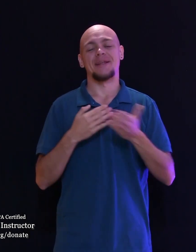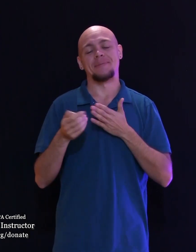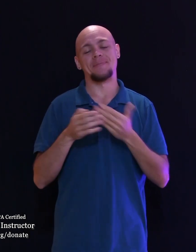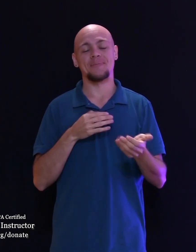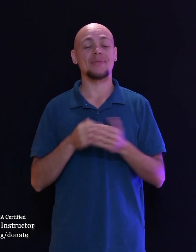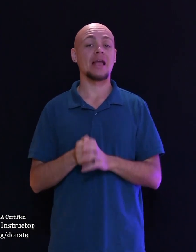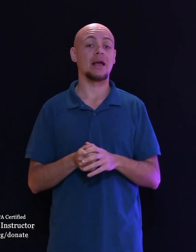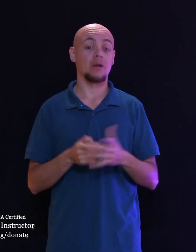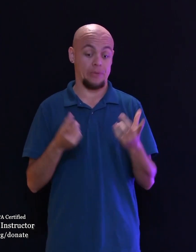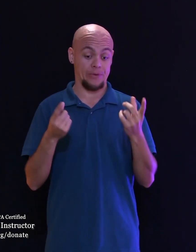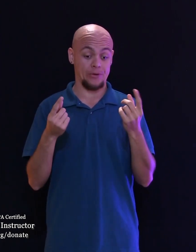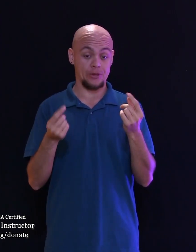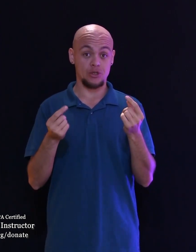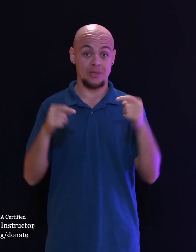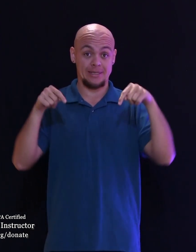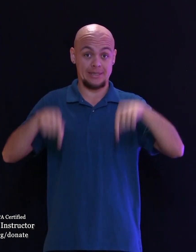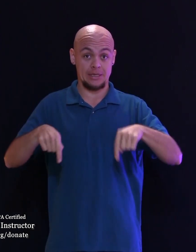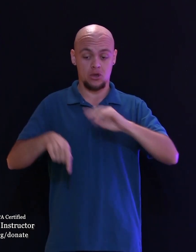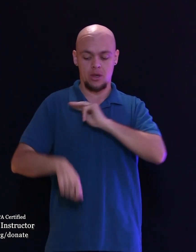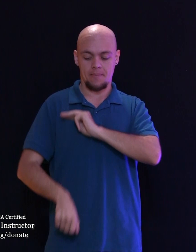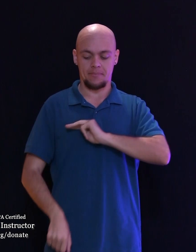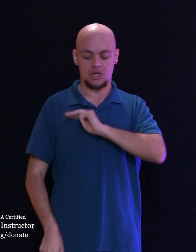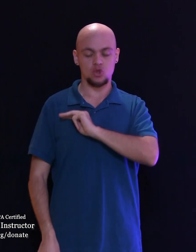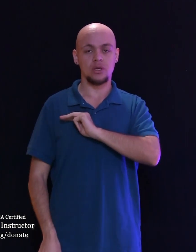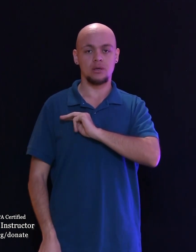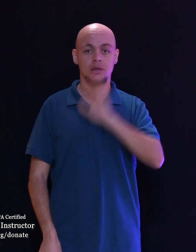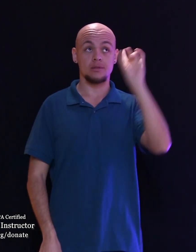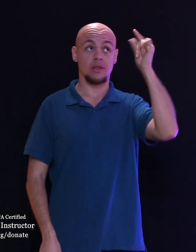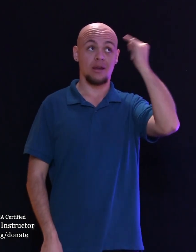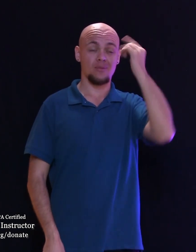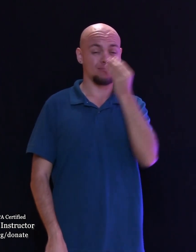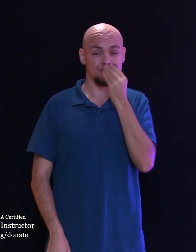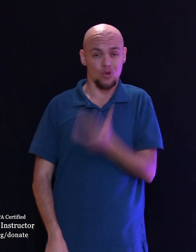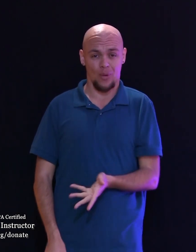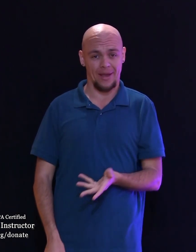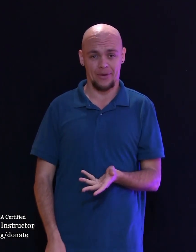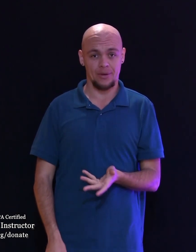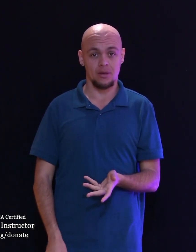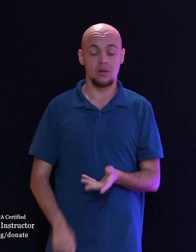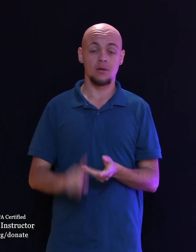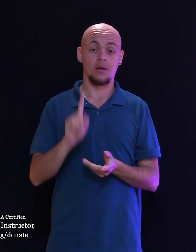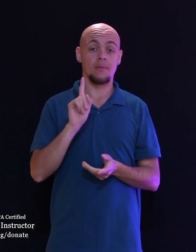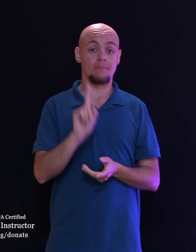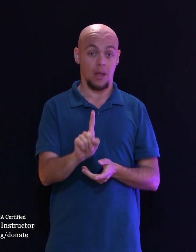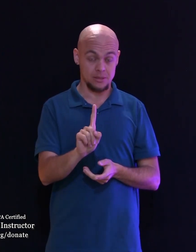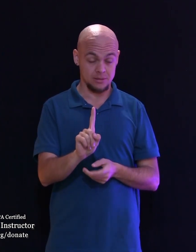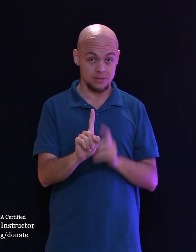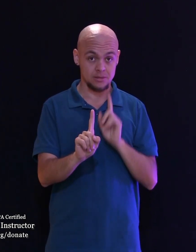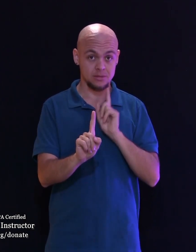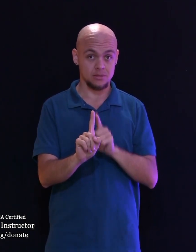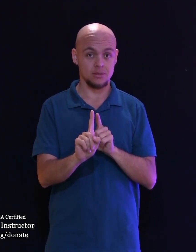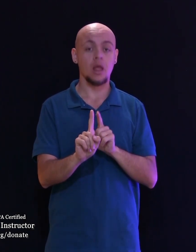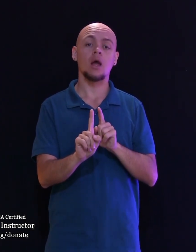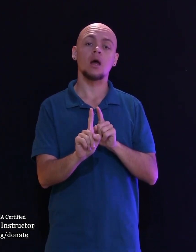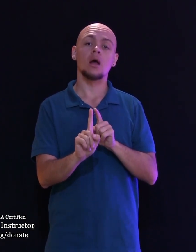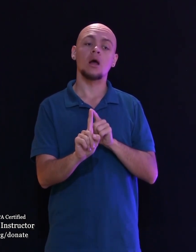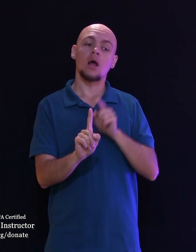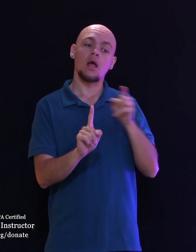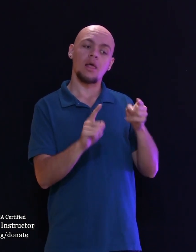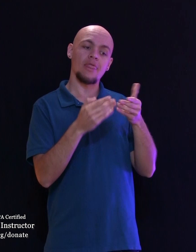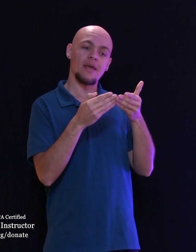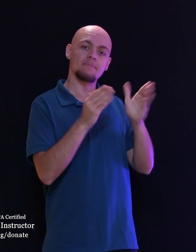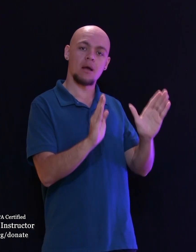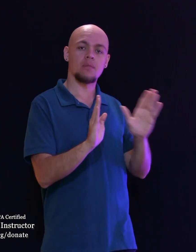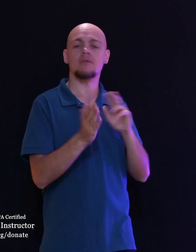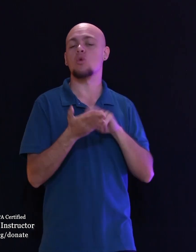Right? We're doing ministry here, and so the government doesn't care. But what about the public square?